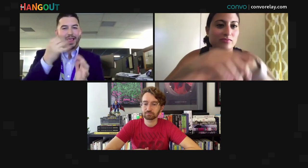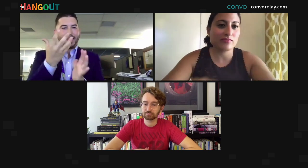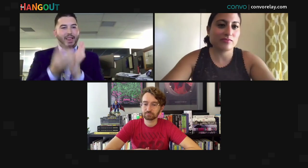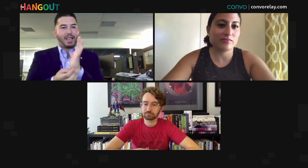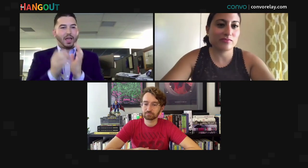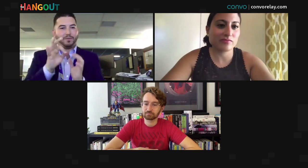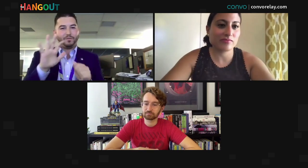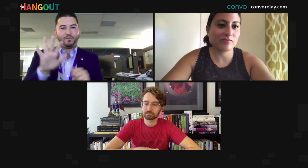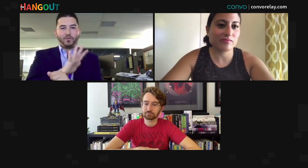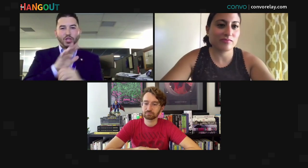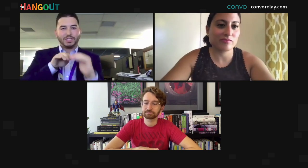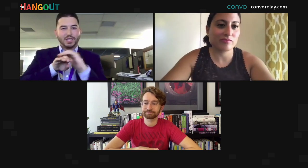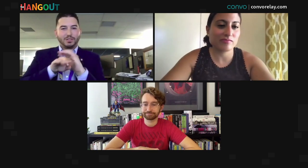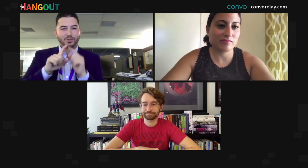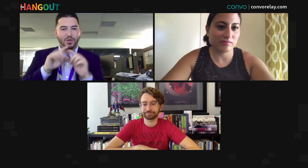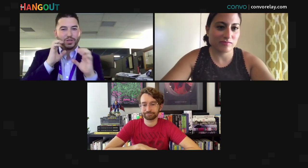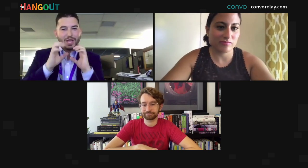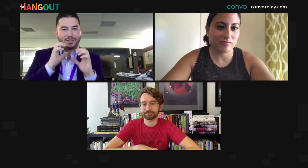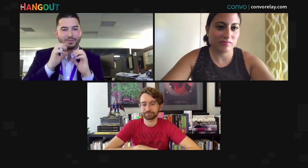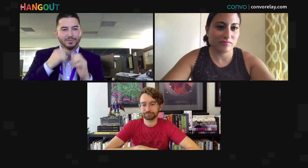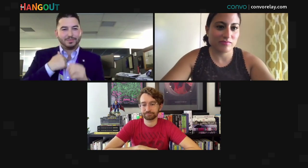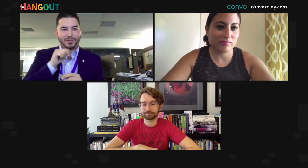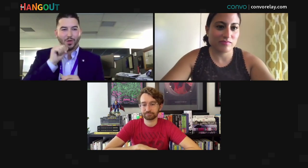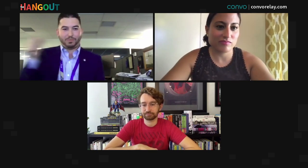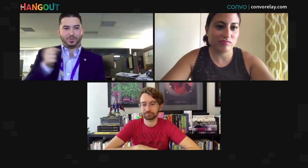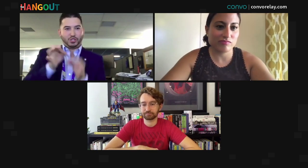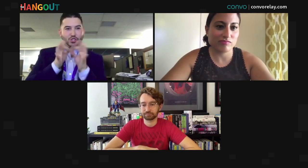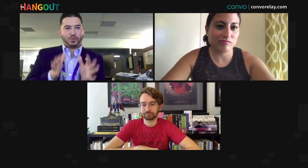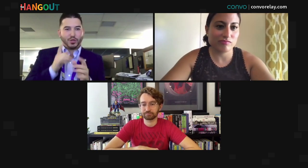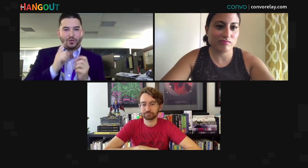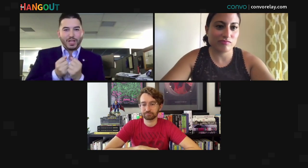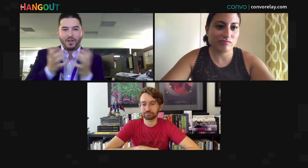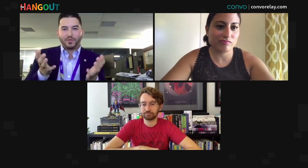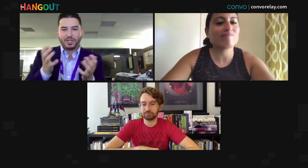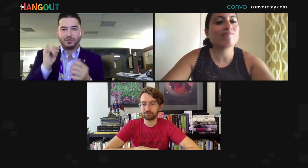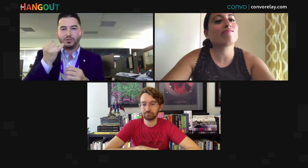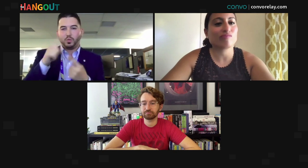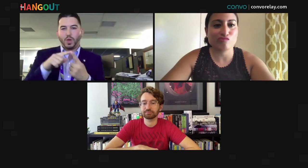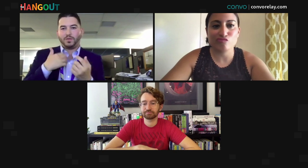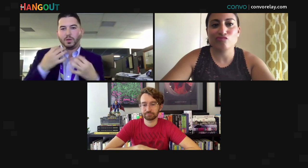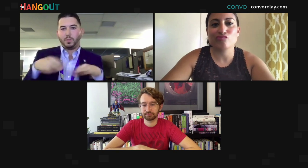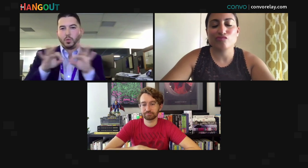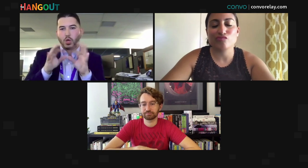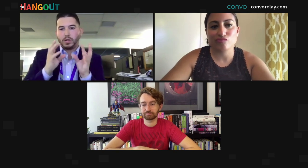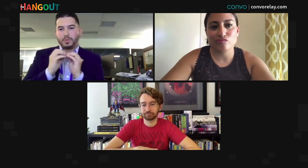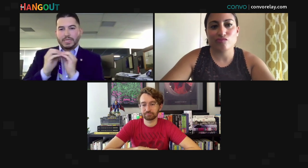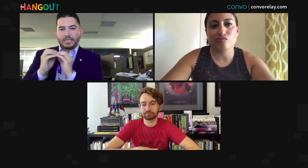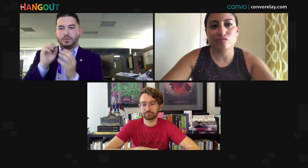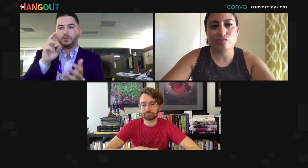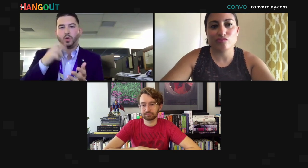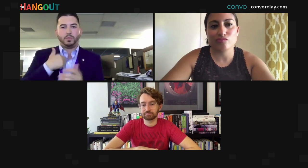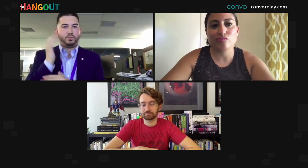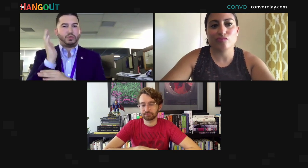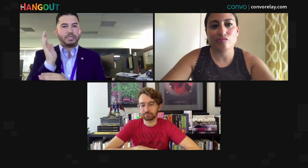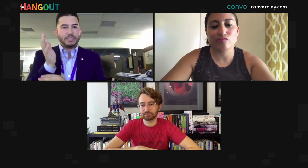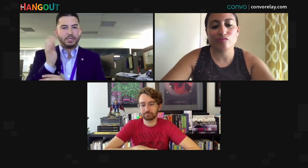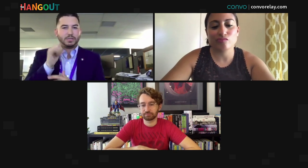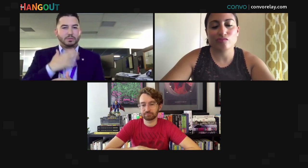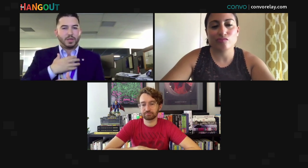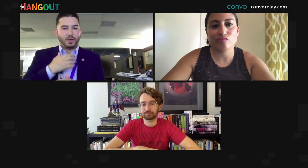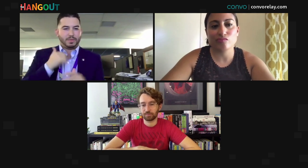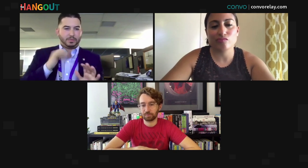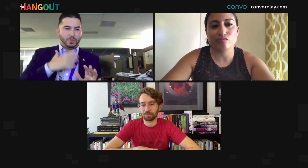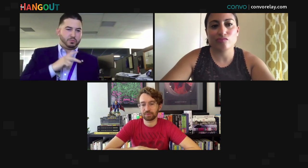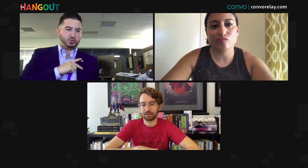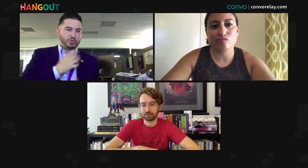and we go out. But there's still that lack of full access to communication because I'm not going to get an interpreter for everything. So when there's